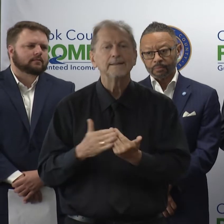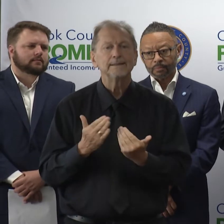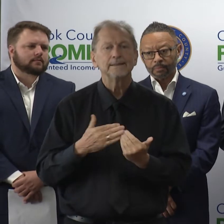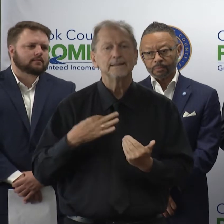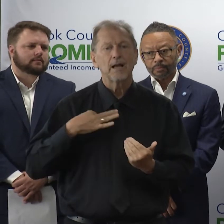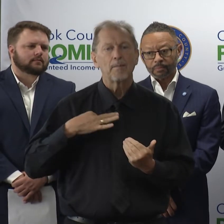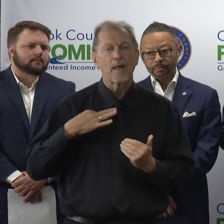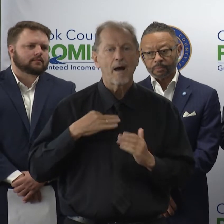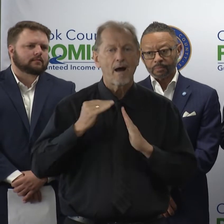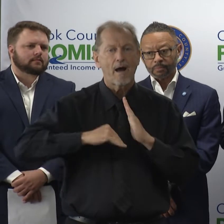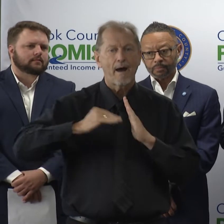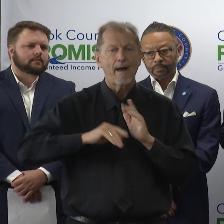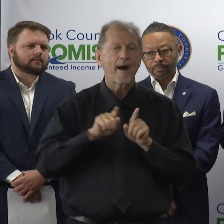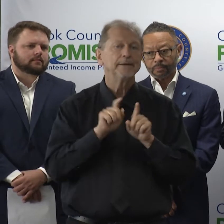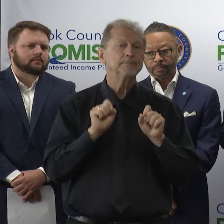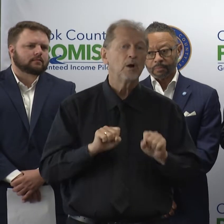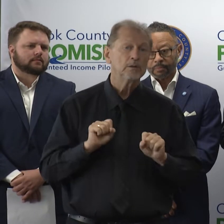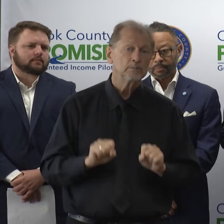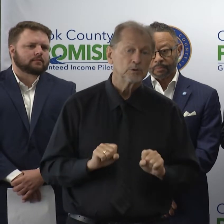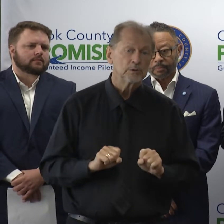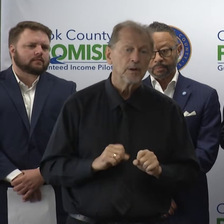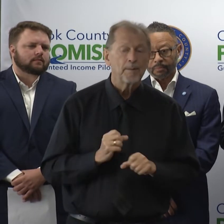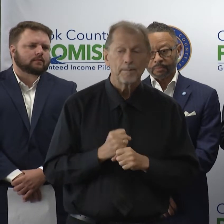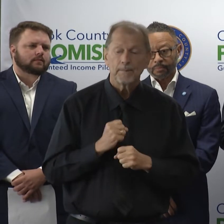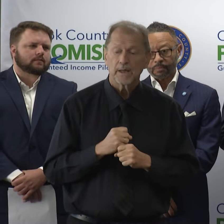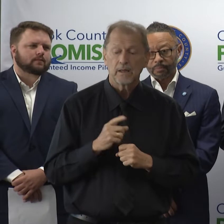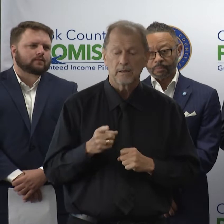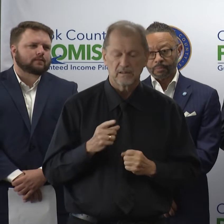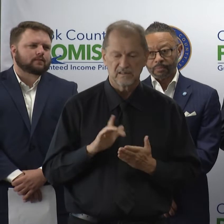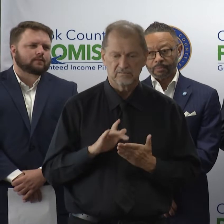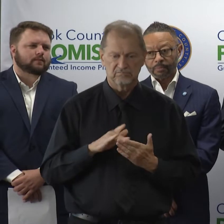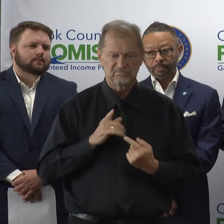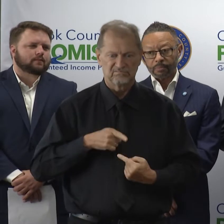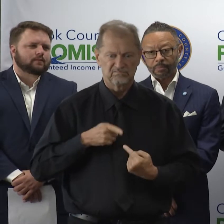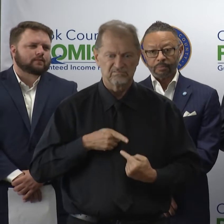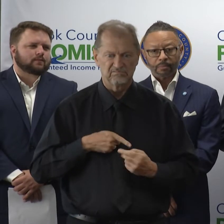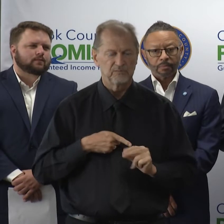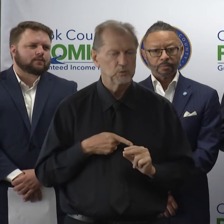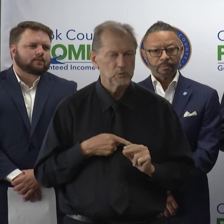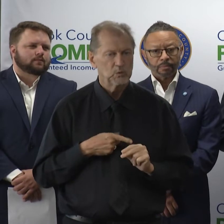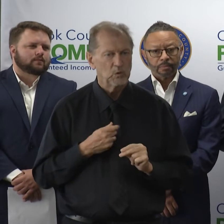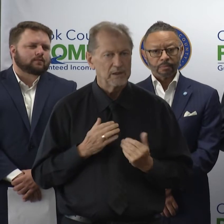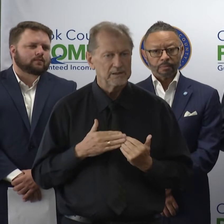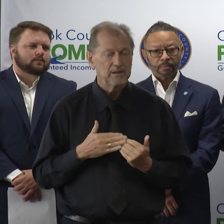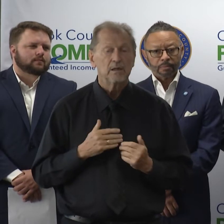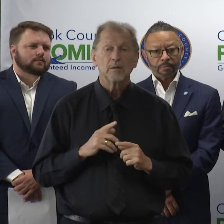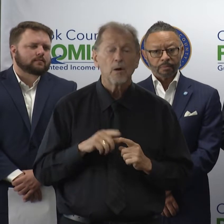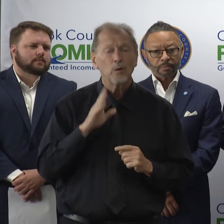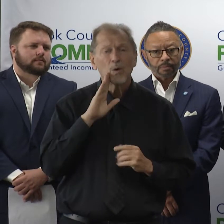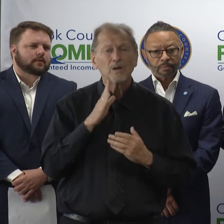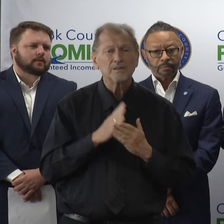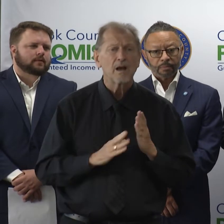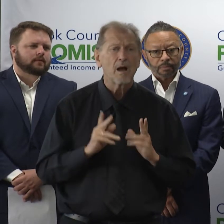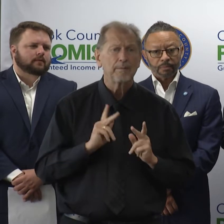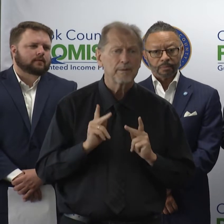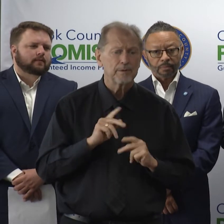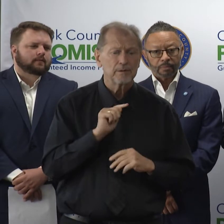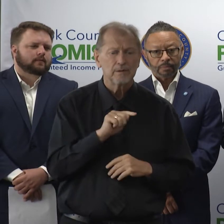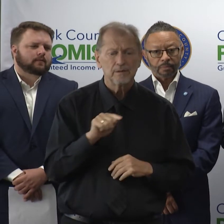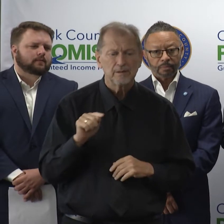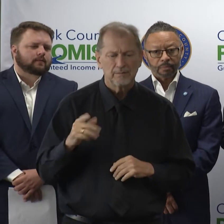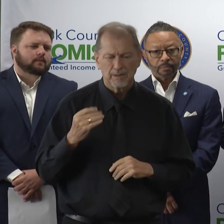as easy as possible, user-friendly and easy to complete. However, we do know that individuals will need